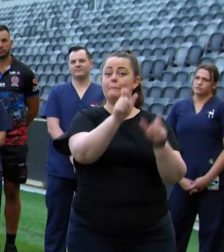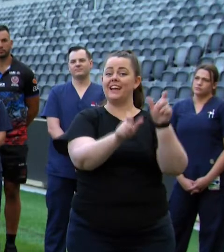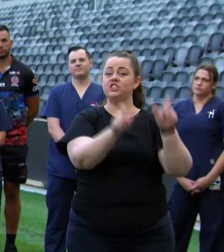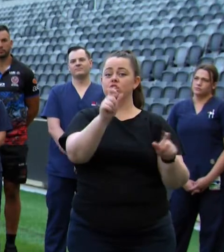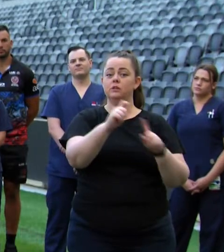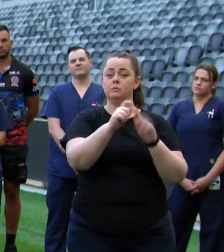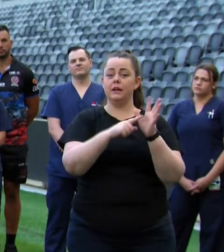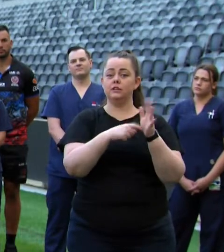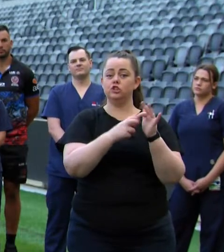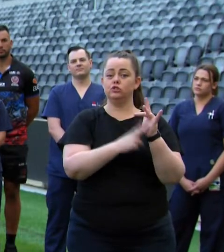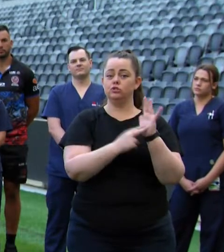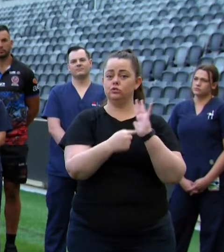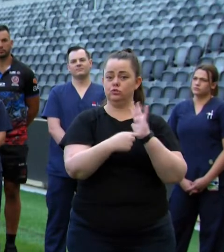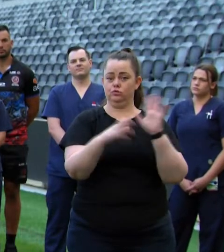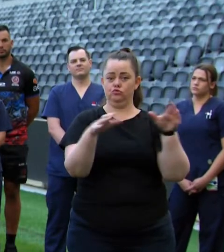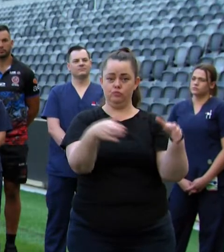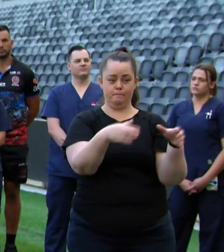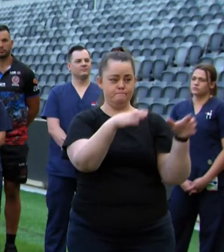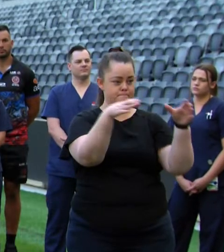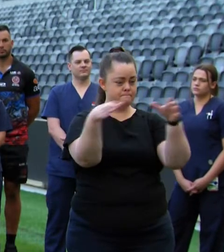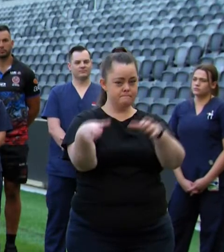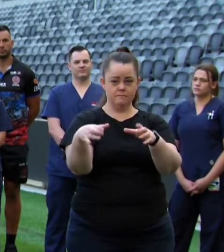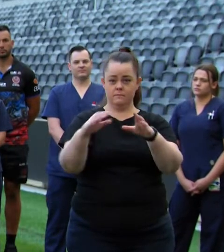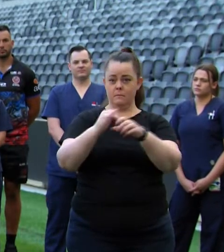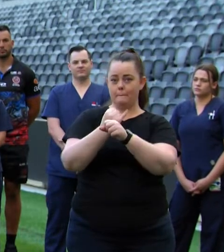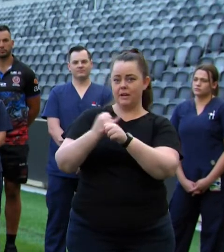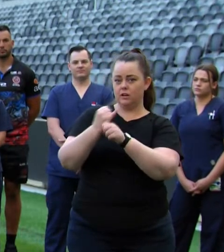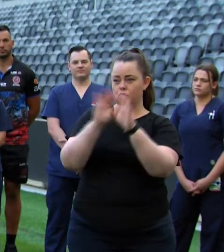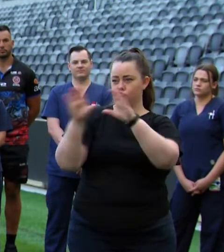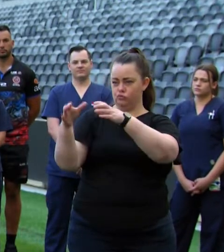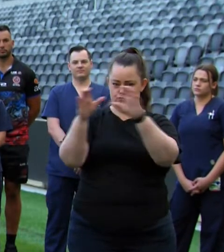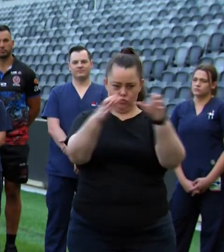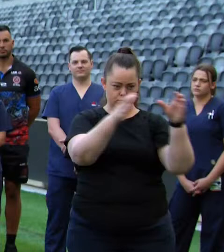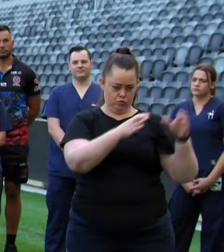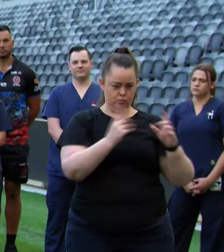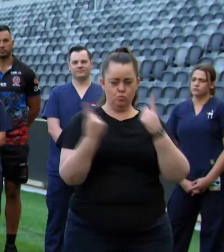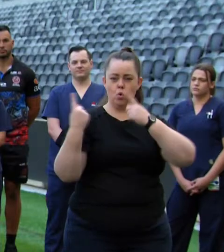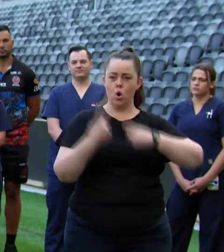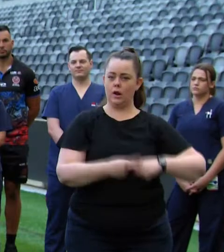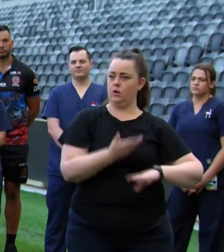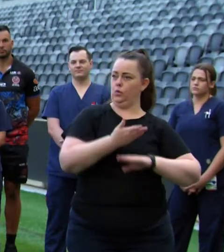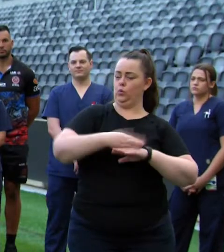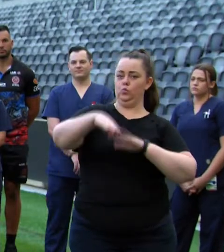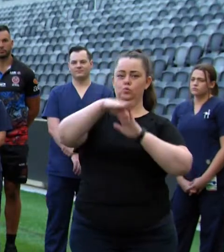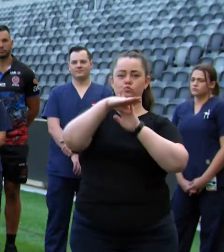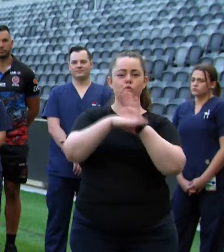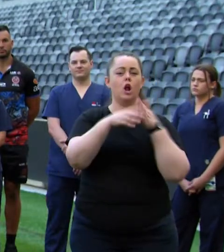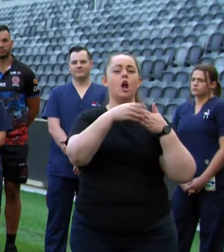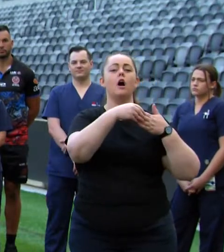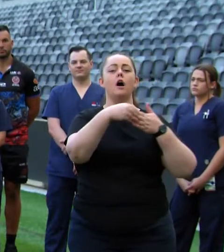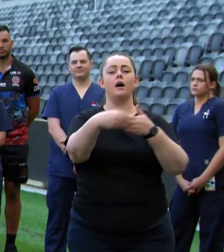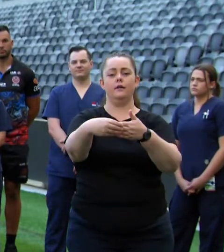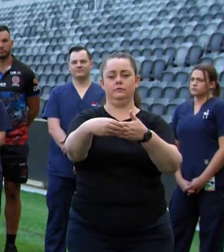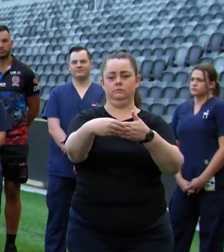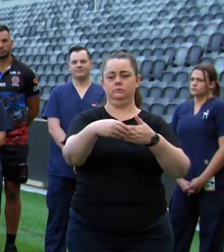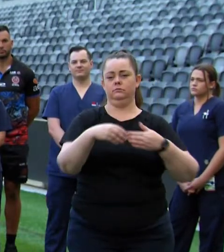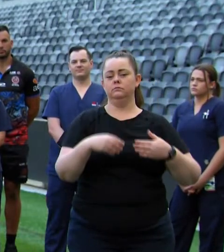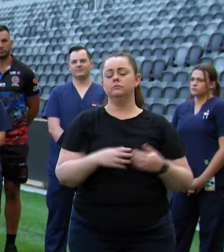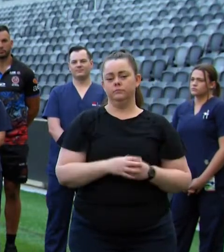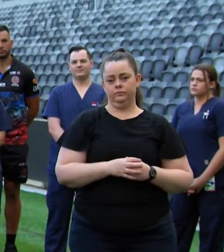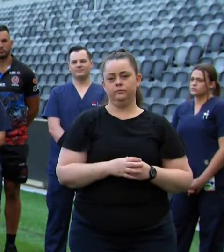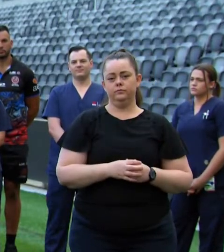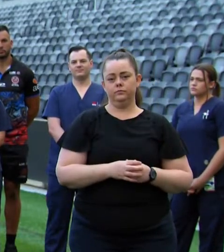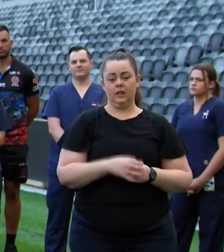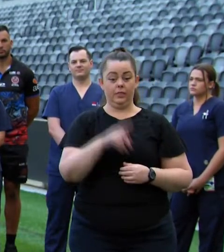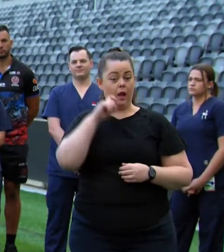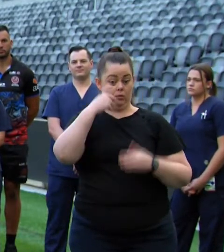and medical groups, to agree on a set of guidelines, and those guidelines are being